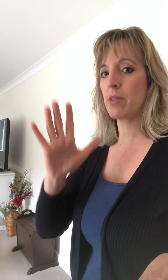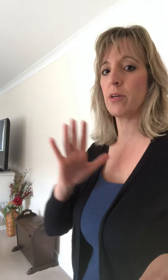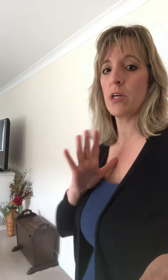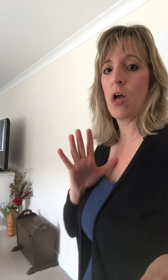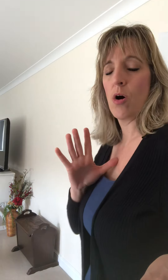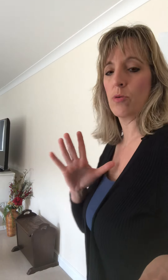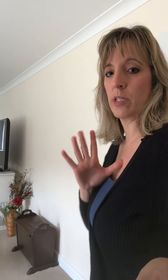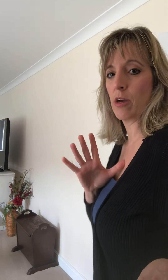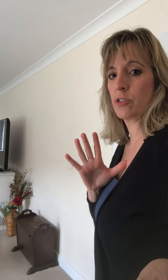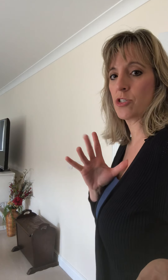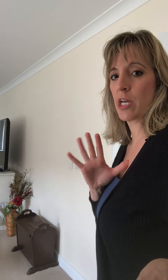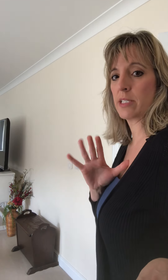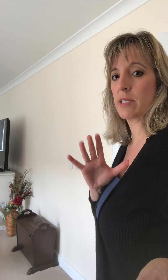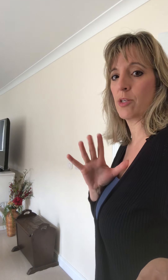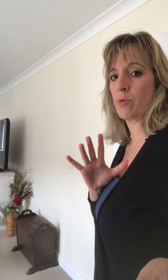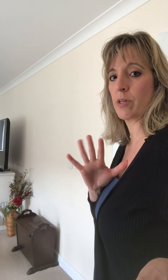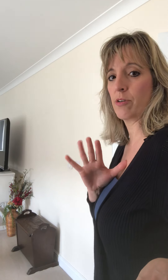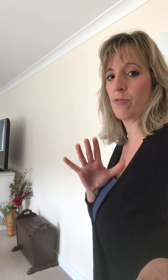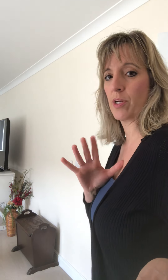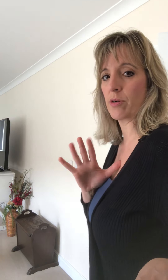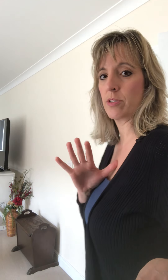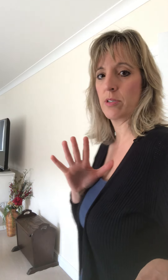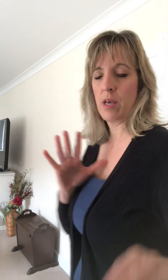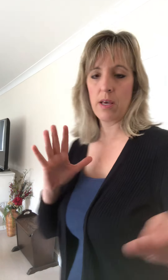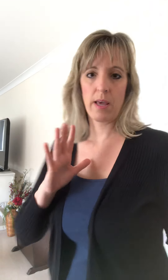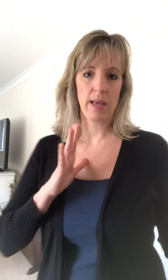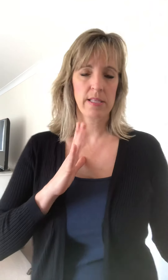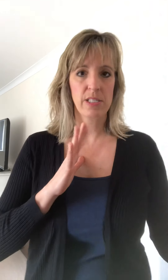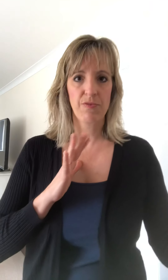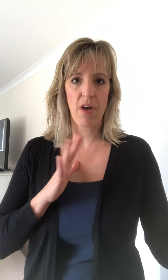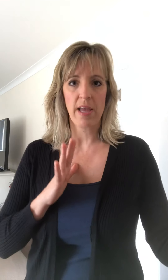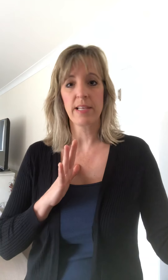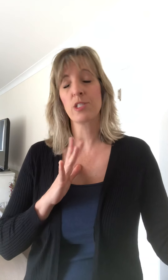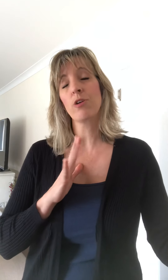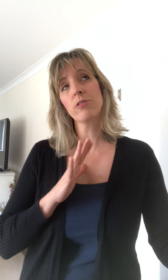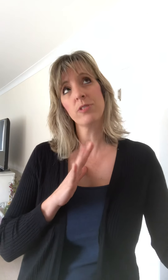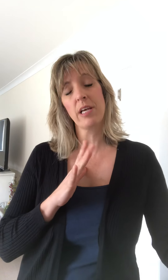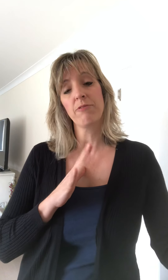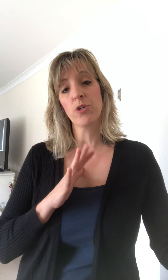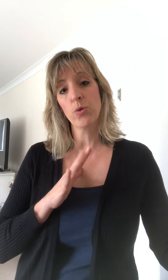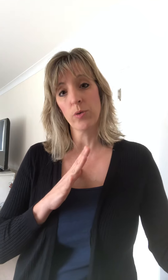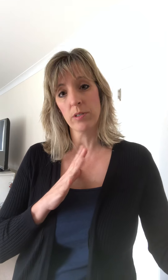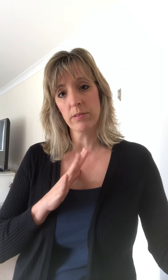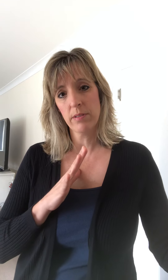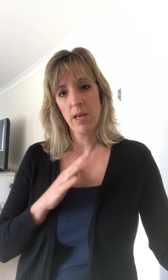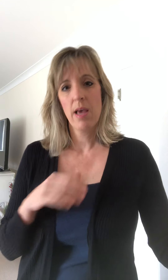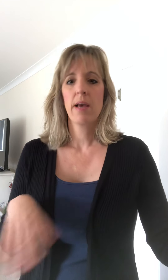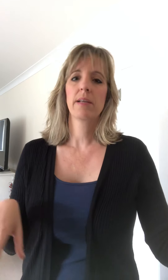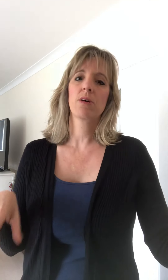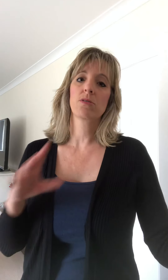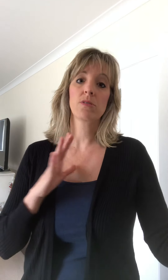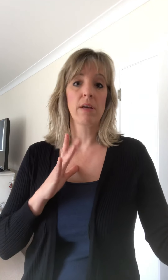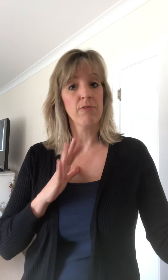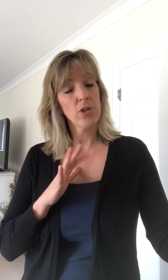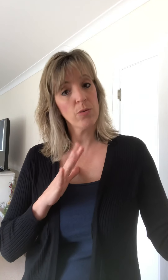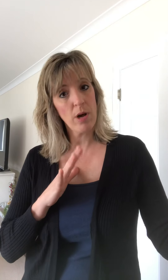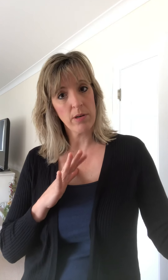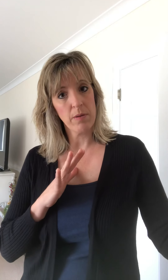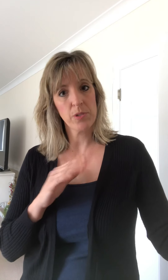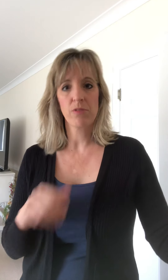mother, only on your chest, and you wiggle your fingers. Okay, this is fine. This is also a sign for cool. It's also a sign for you're welcome. So if